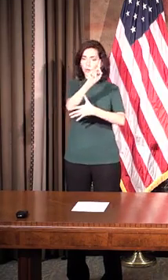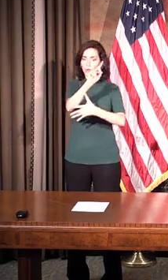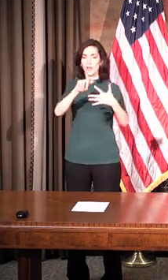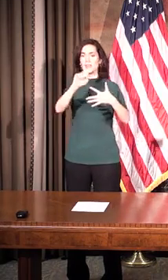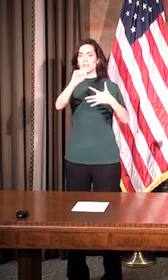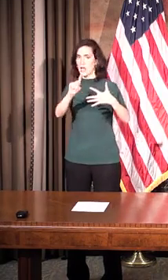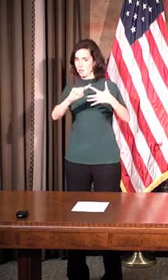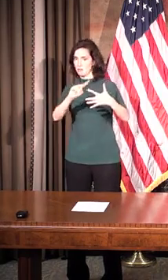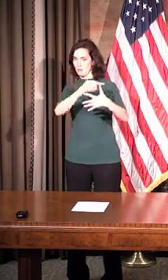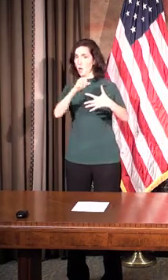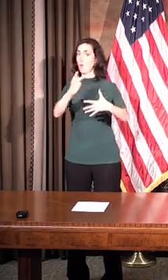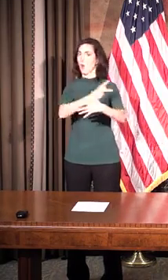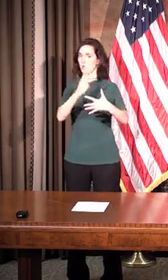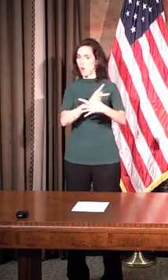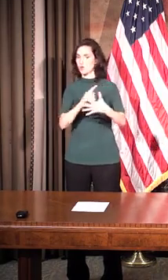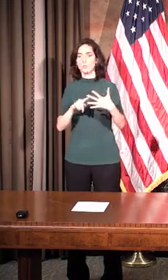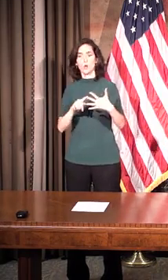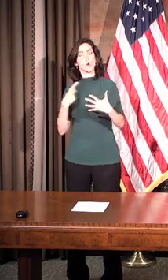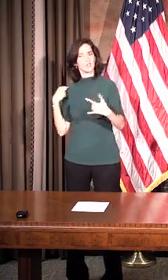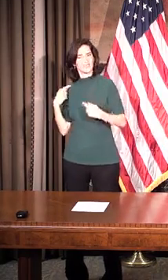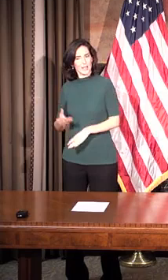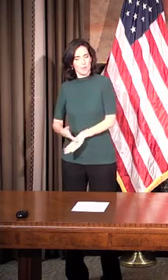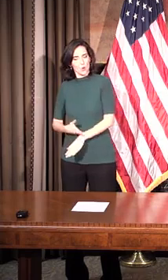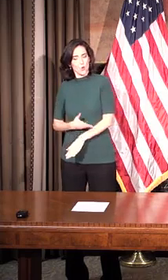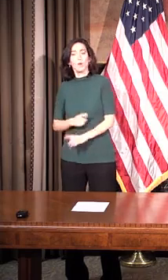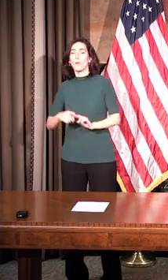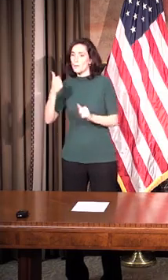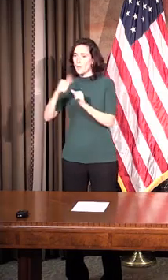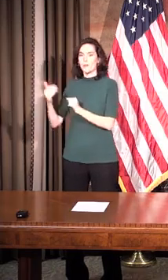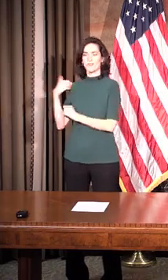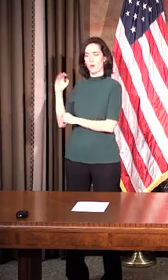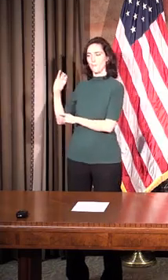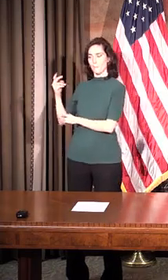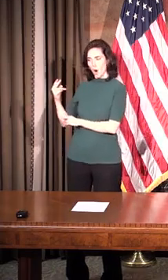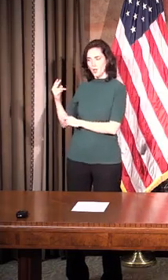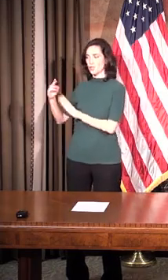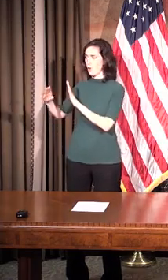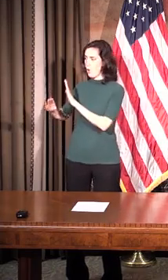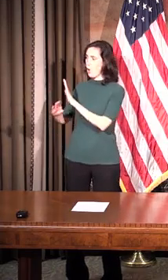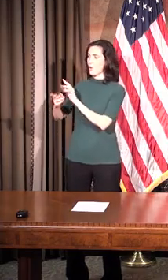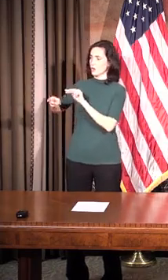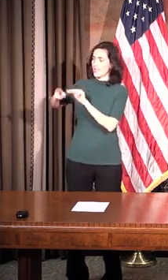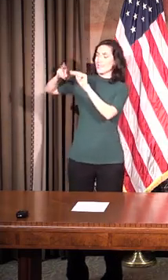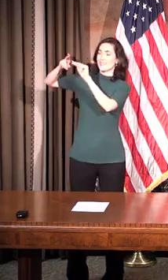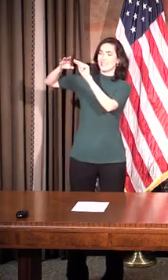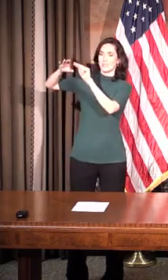we've done better of late, but we surged in the March-April timeframe. We surged again in July.